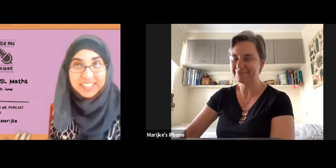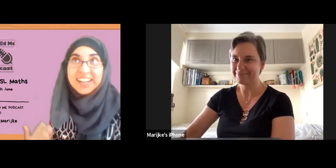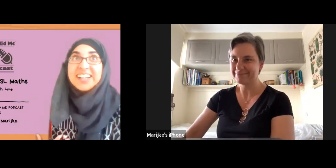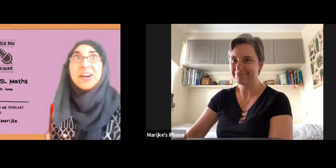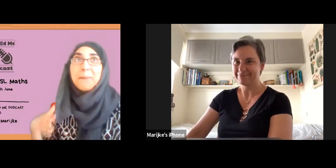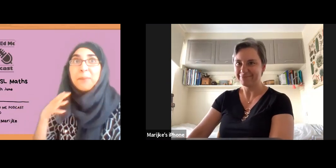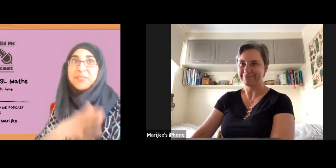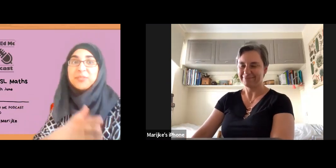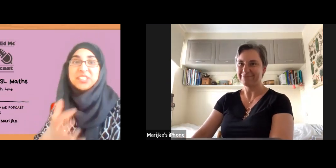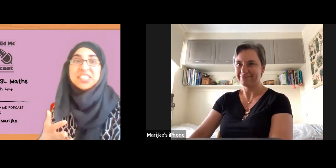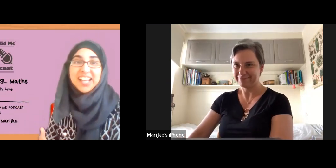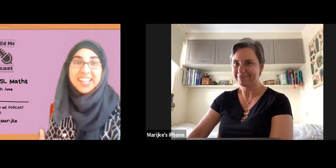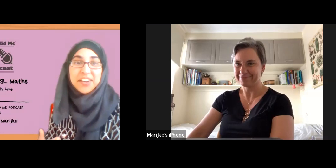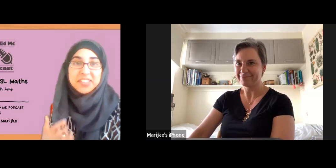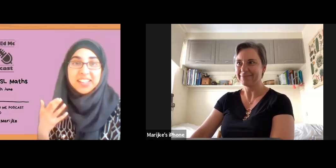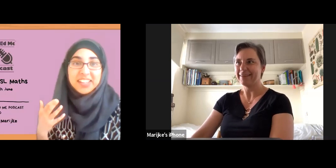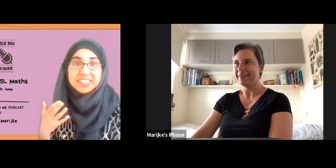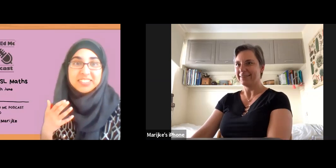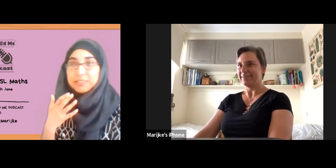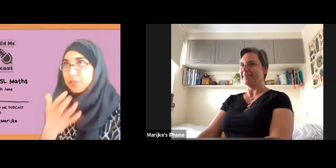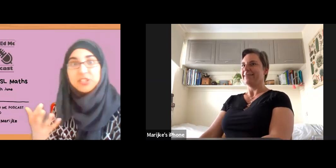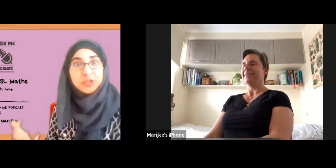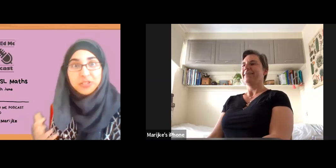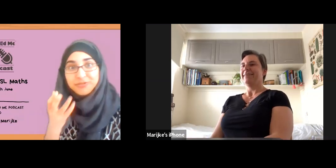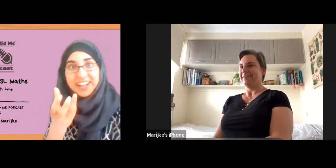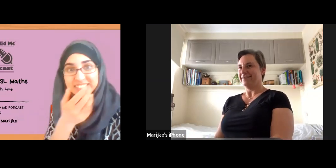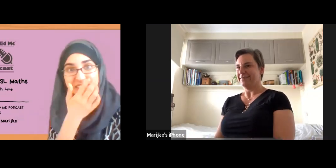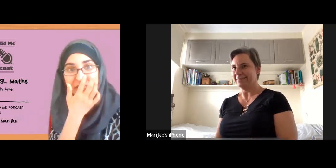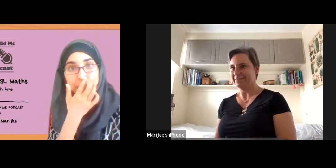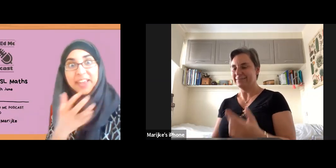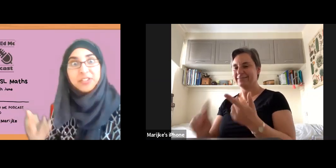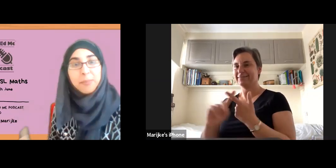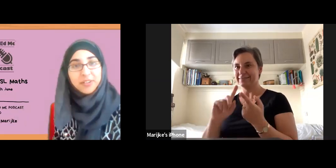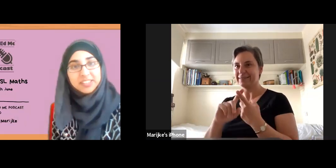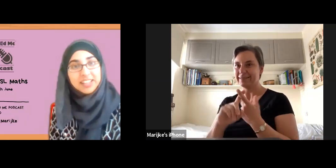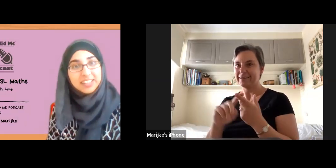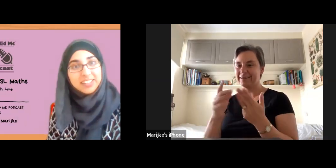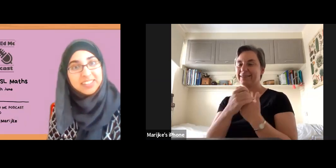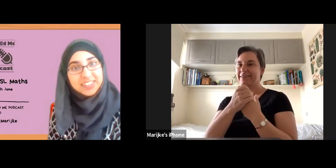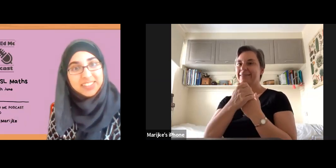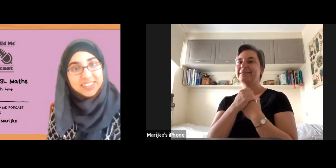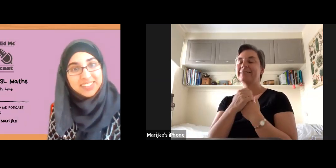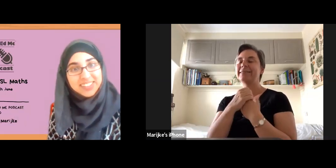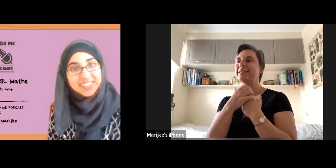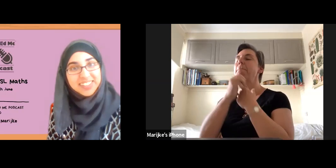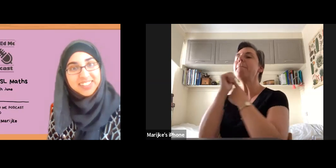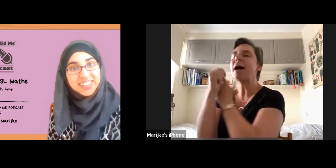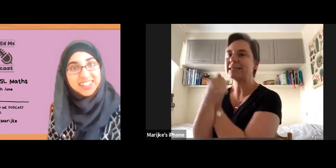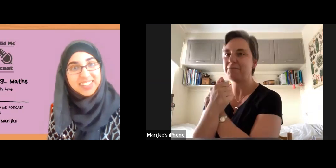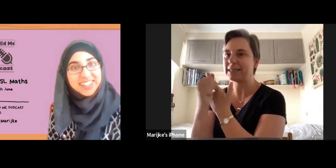here. What would you say are the differential factors that you picked up on in that year? There's a massive